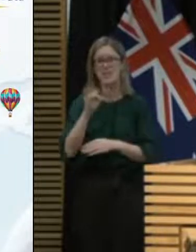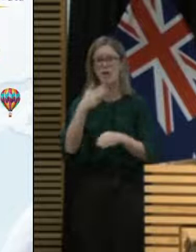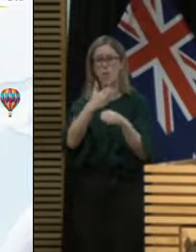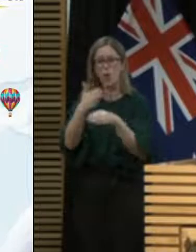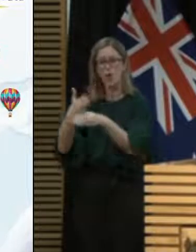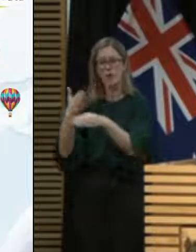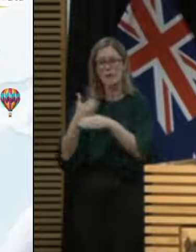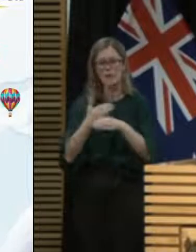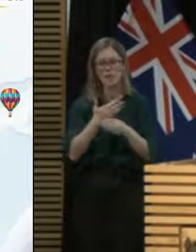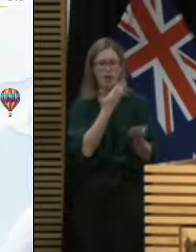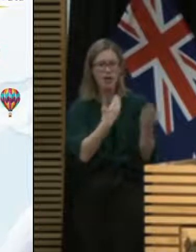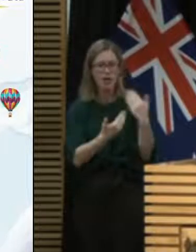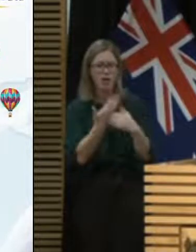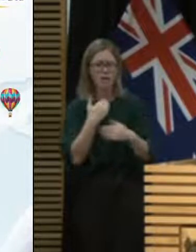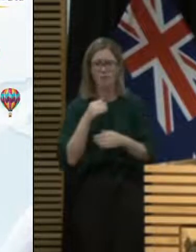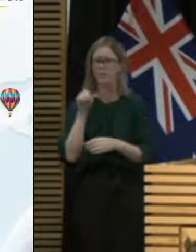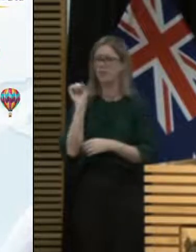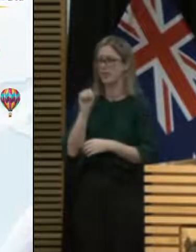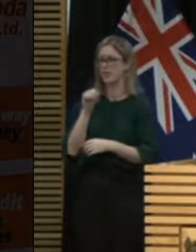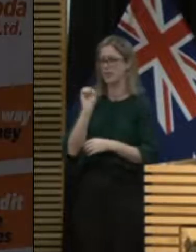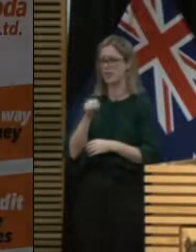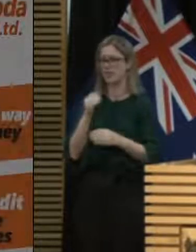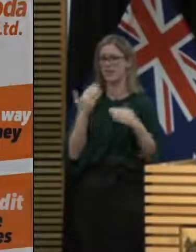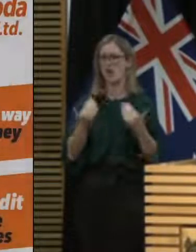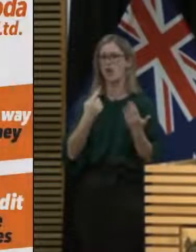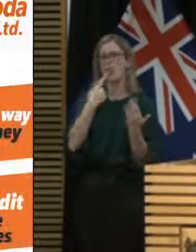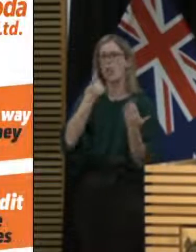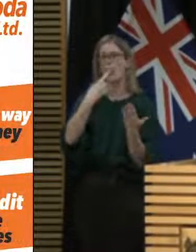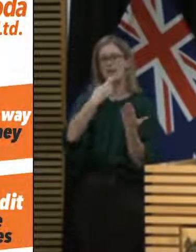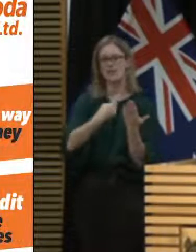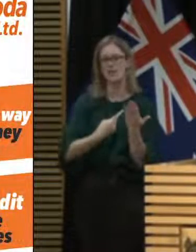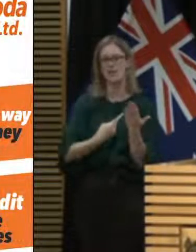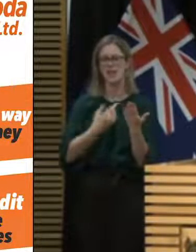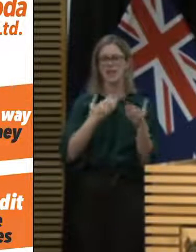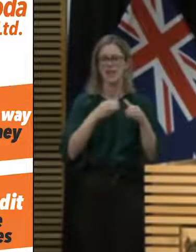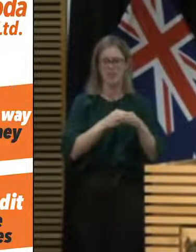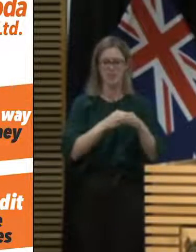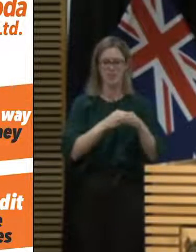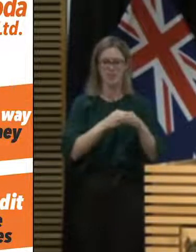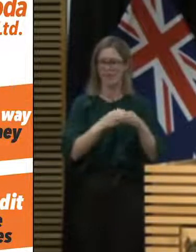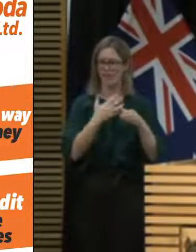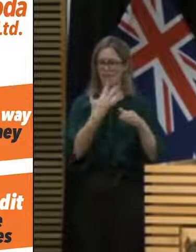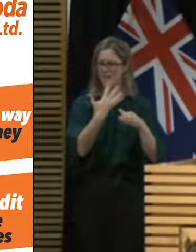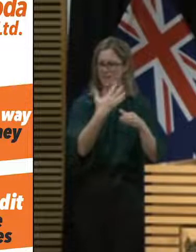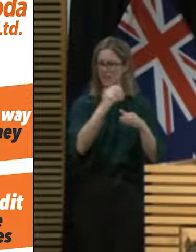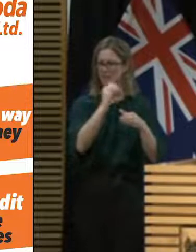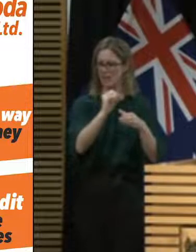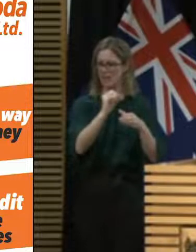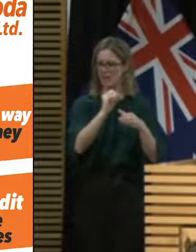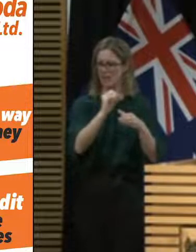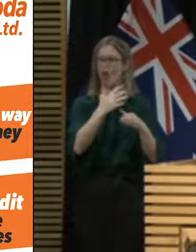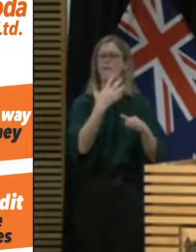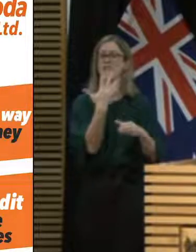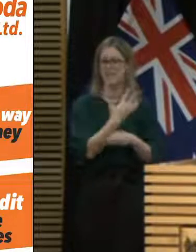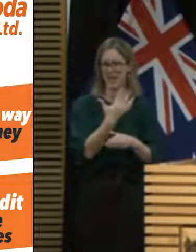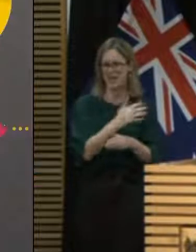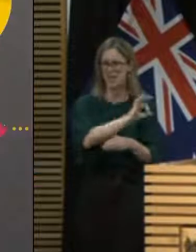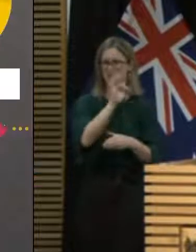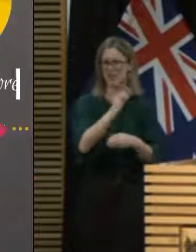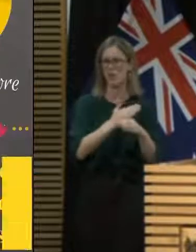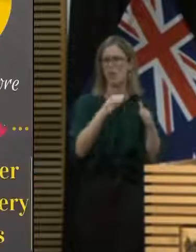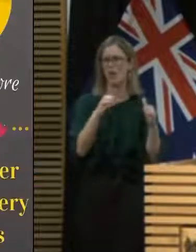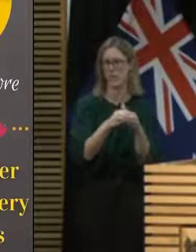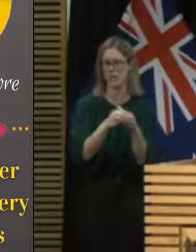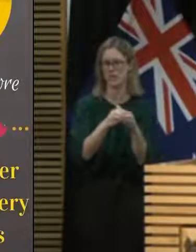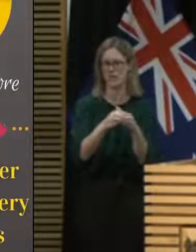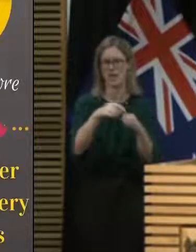wish to expand on that, That's Minister right. Wood? The current orders which are in place cover approximately 15% of the workforce. And our estimate